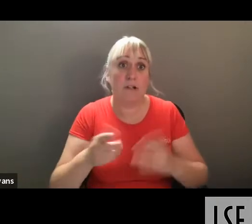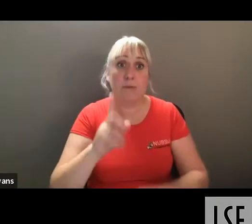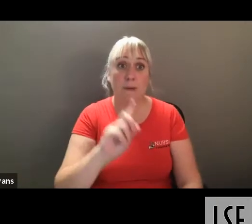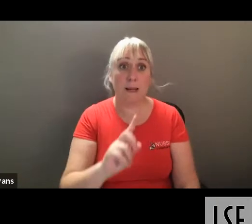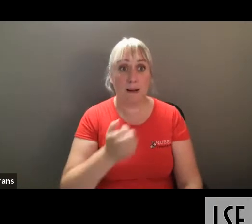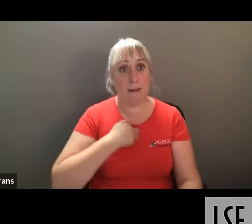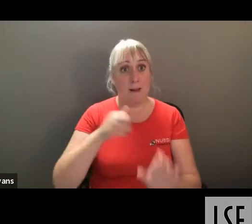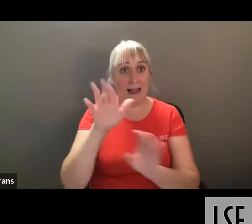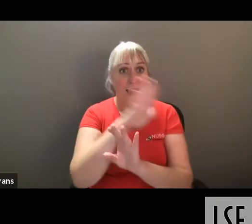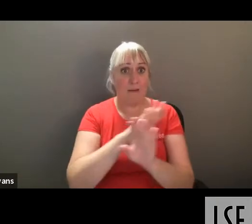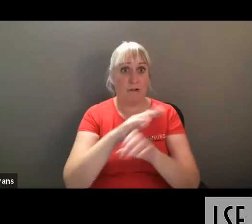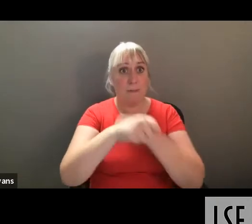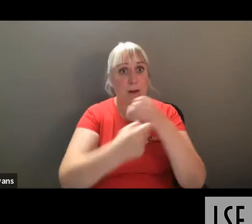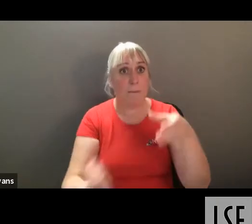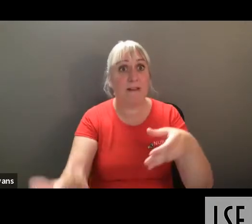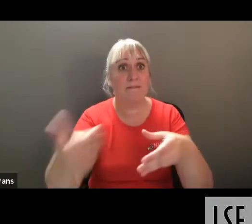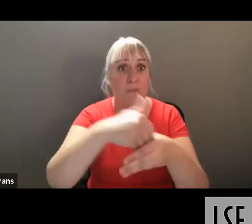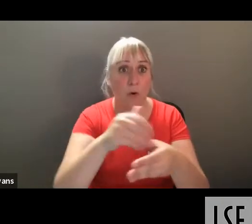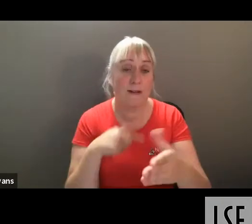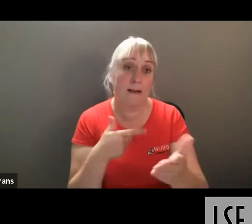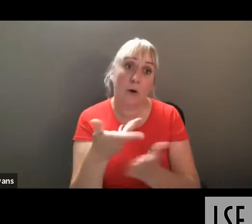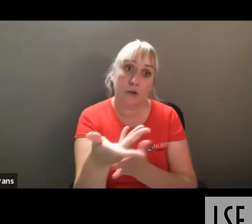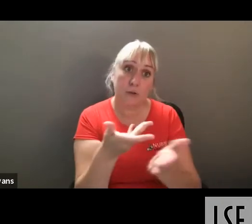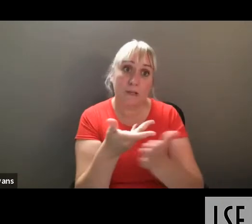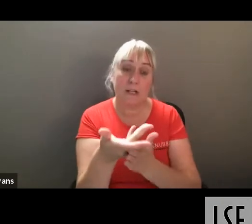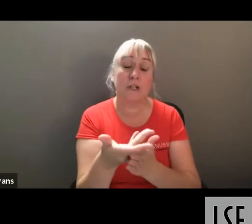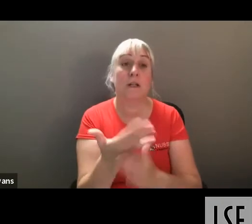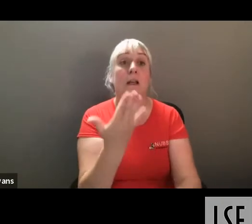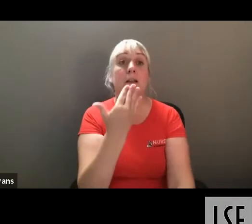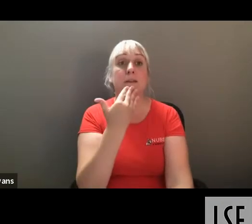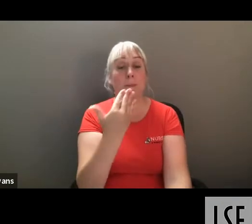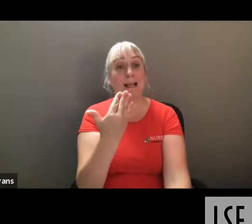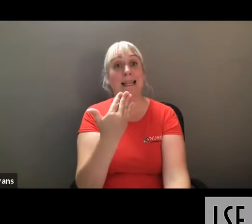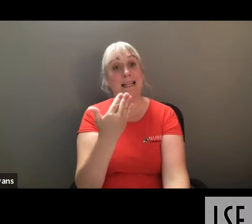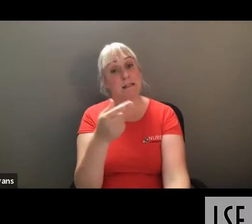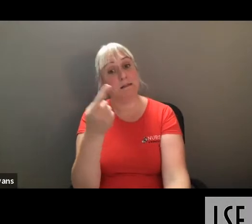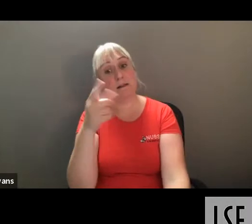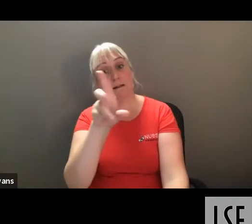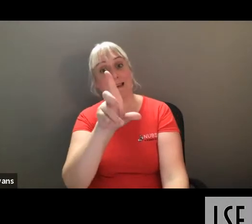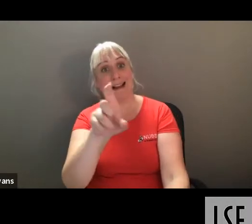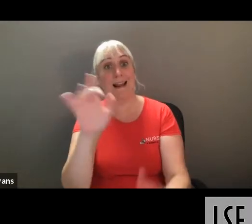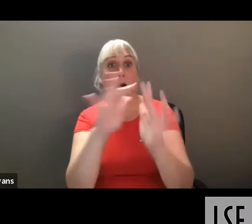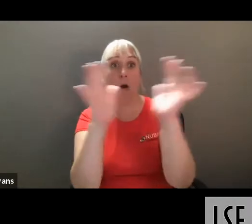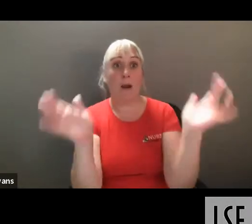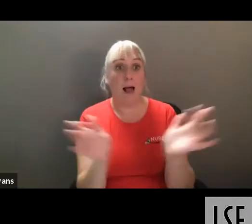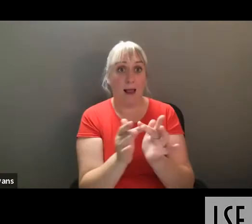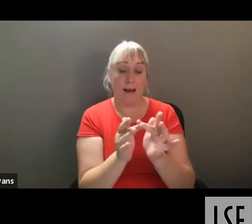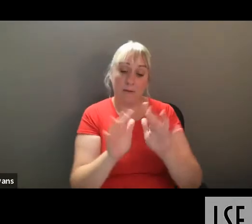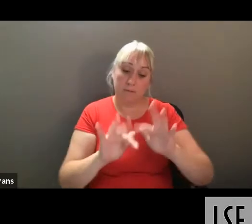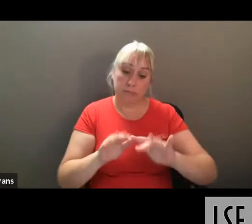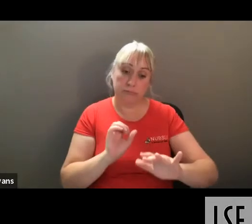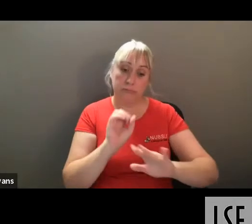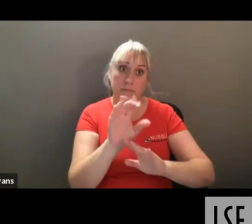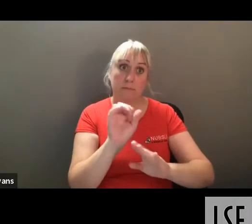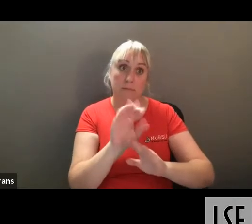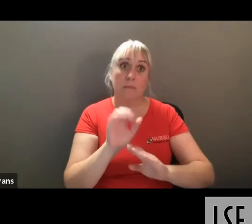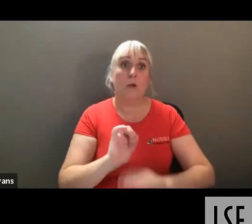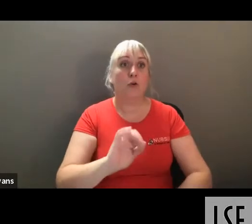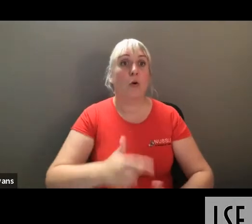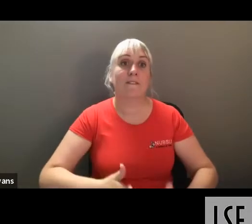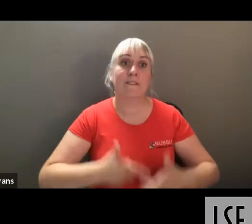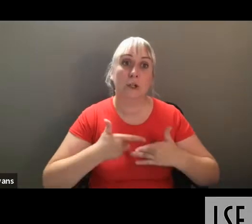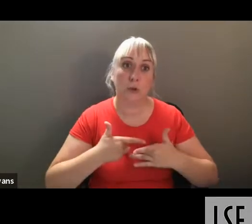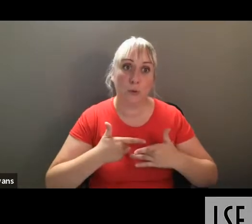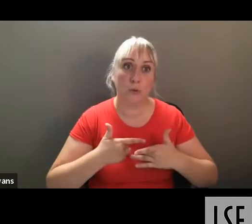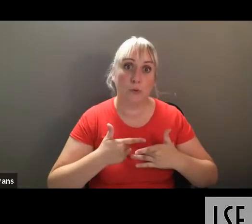consultation and go back online and make their contributions so that we can complete this process. And therefore